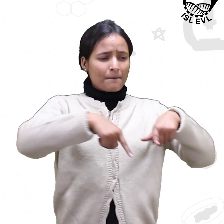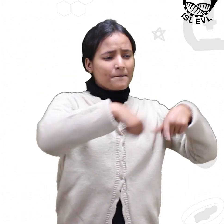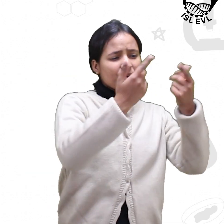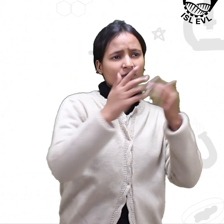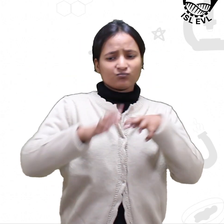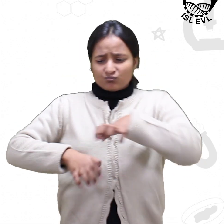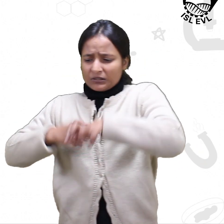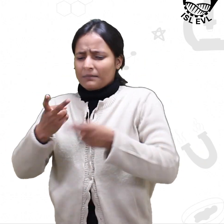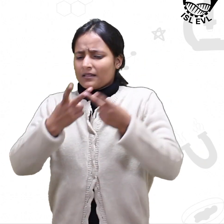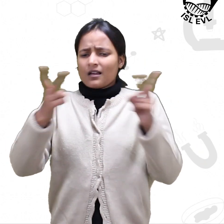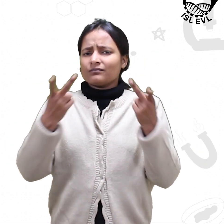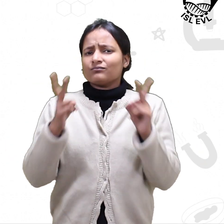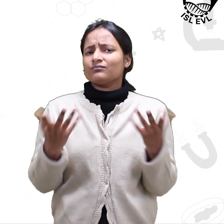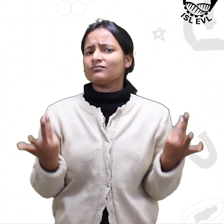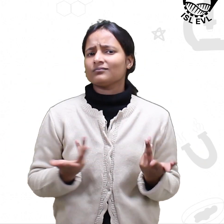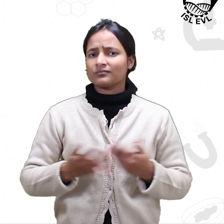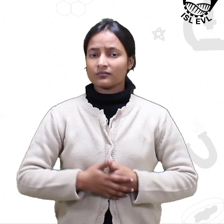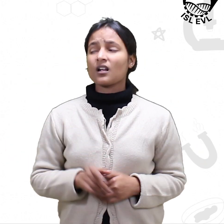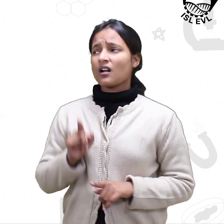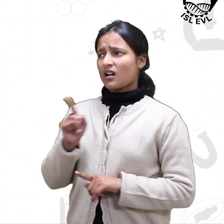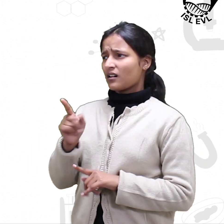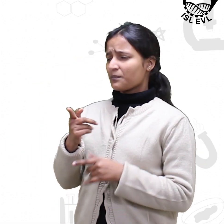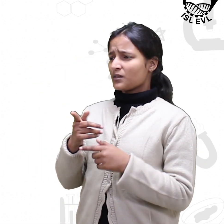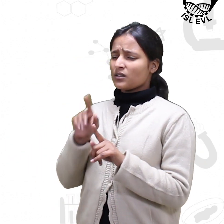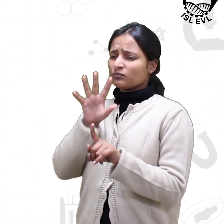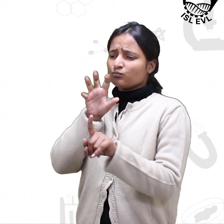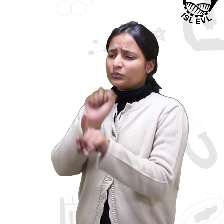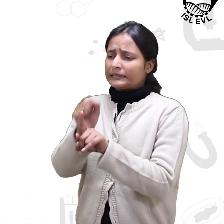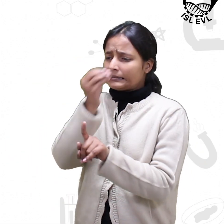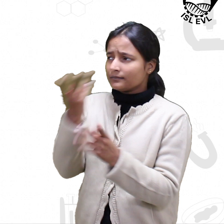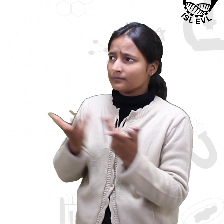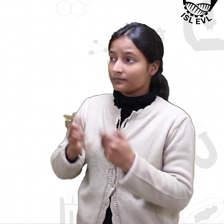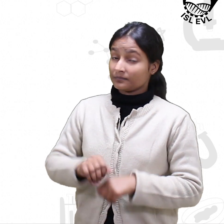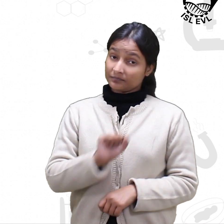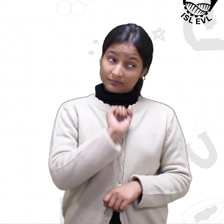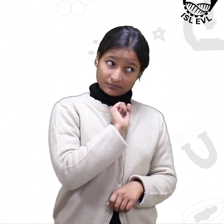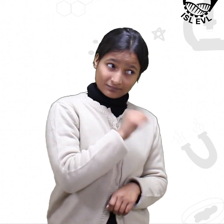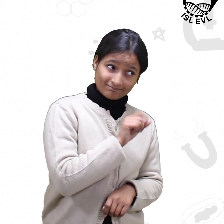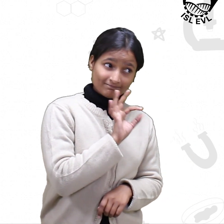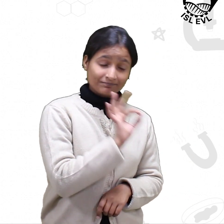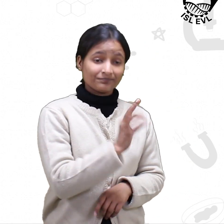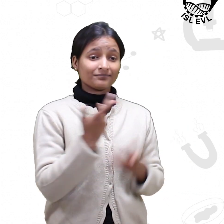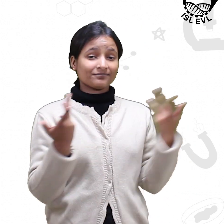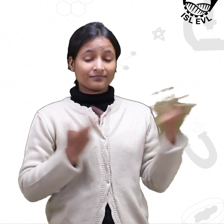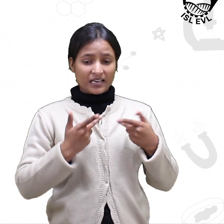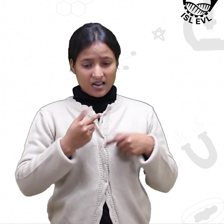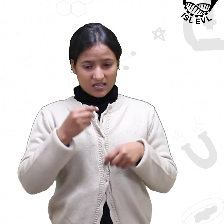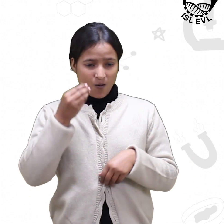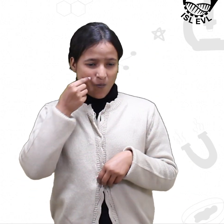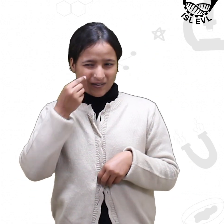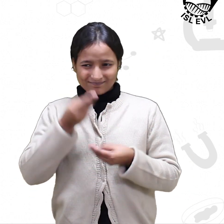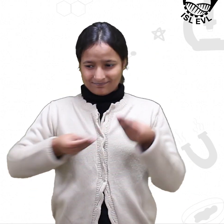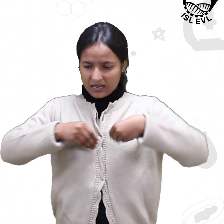animals. Oh, what was the most striking difference to you? The fact that we, animals, can move and